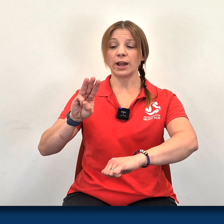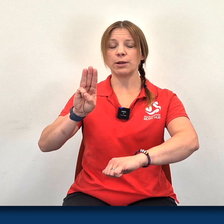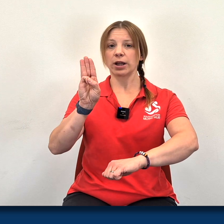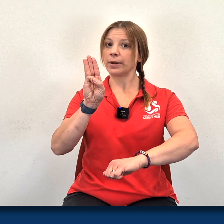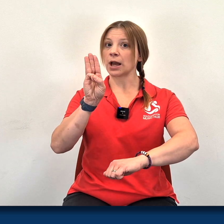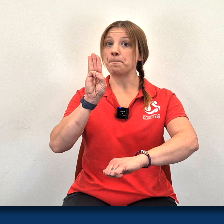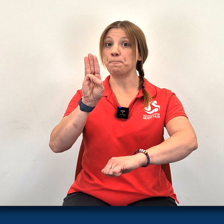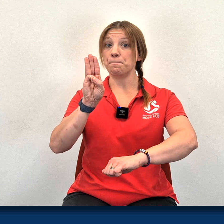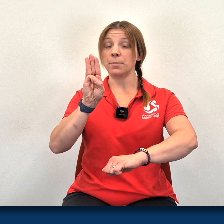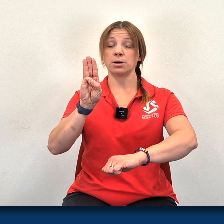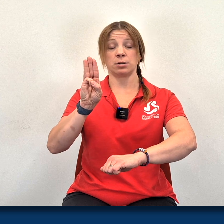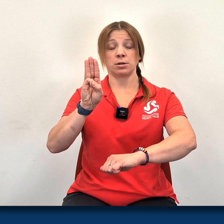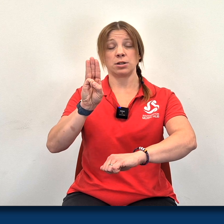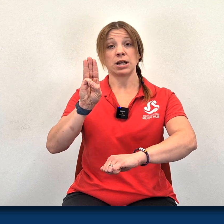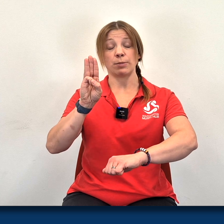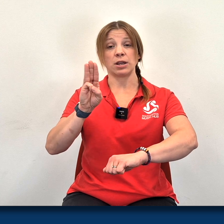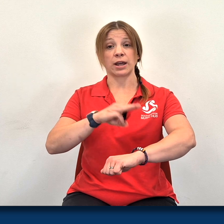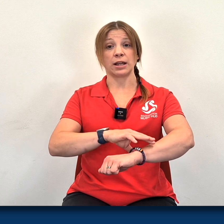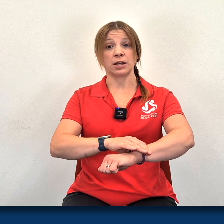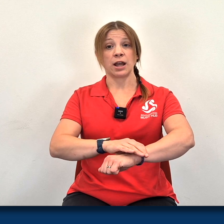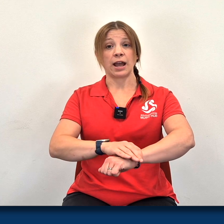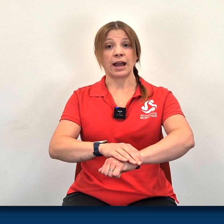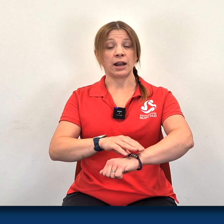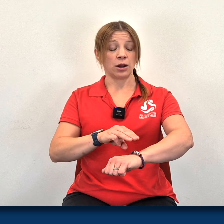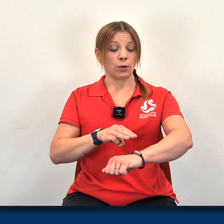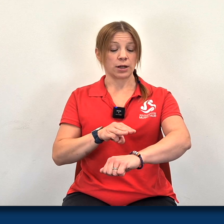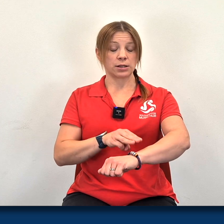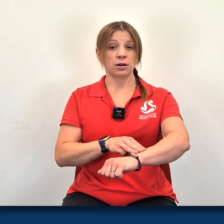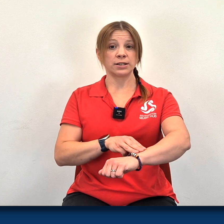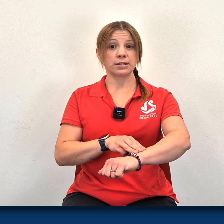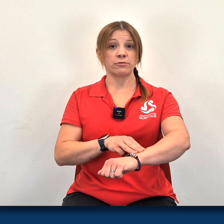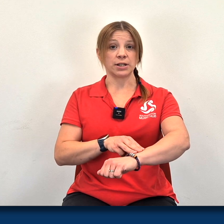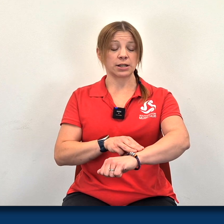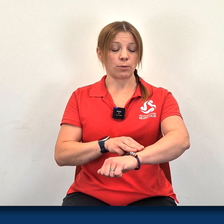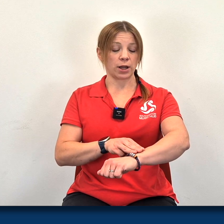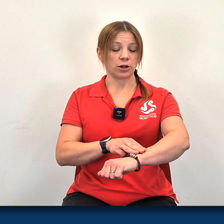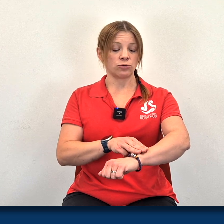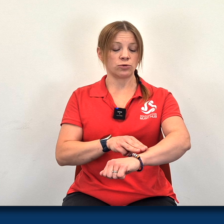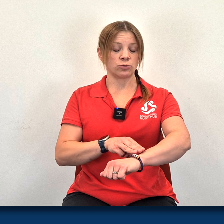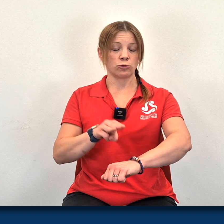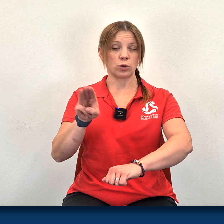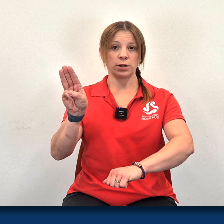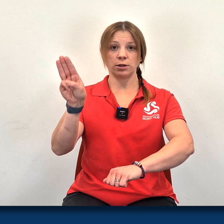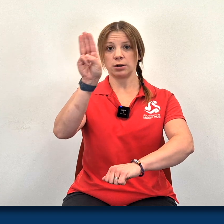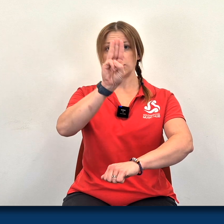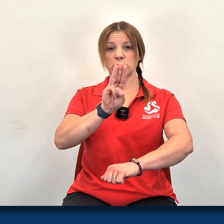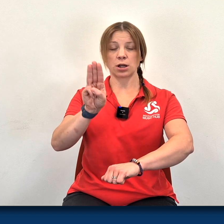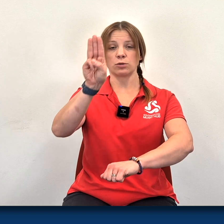then we're going to make a shape in the other hand, and we're going to start at our wrist, and we're going to draw little circles